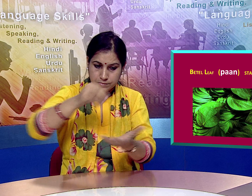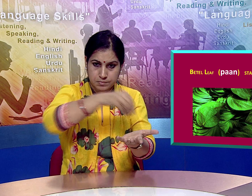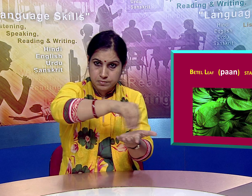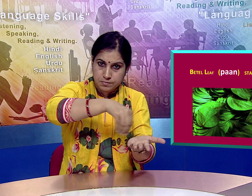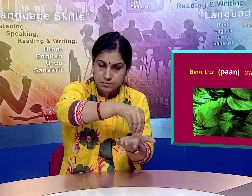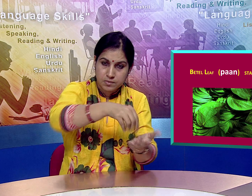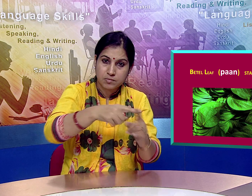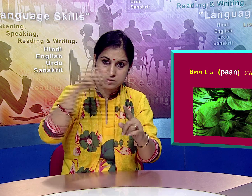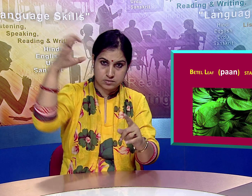and leave it in sunlight